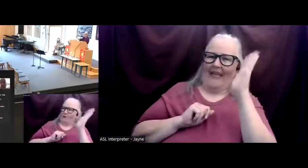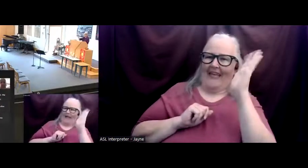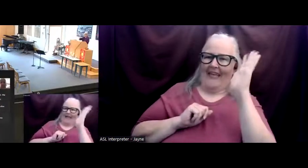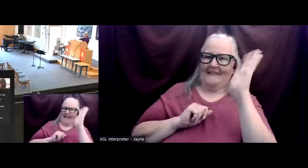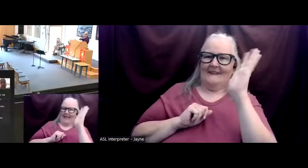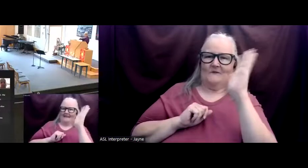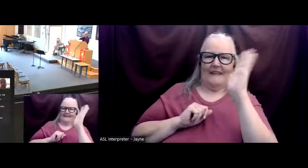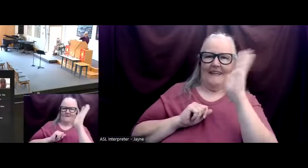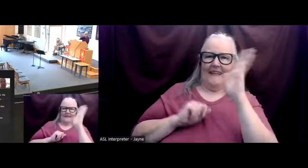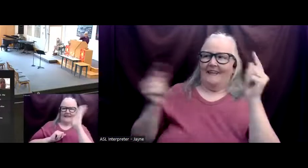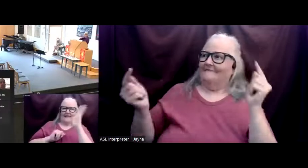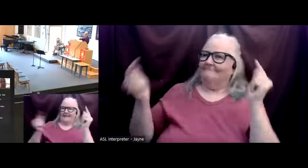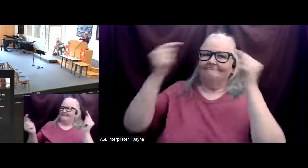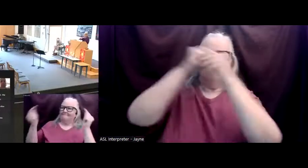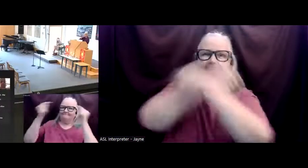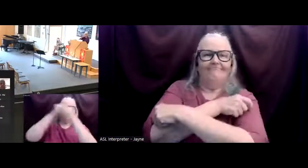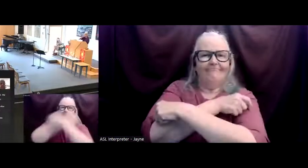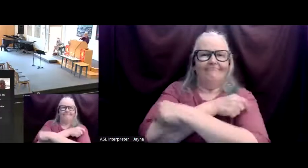the platform divide.